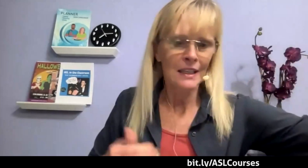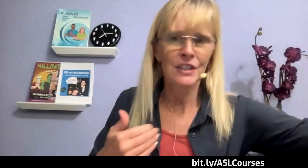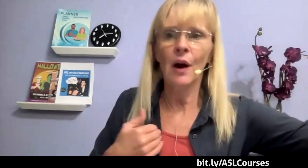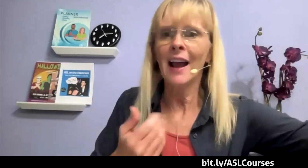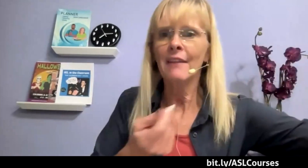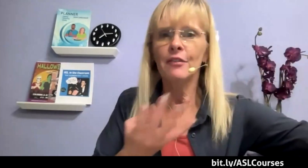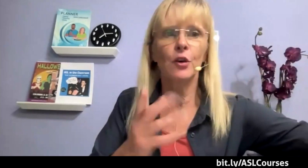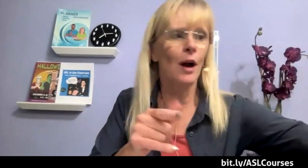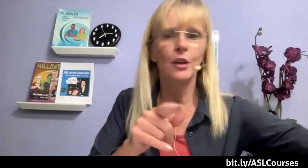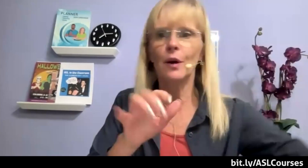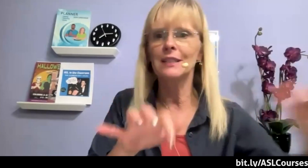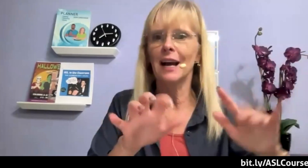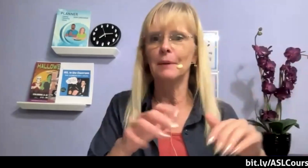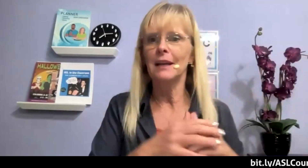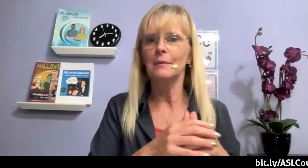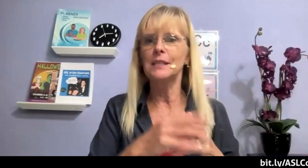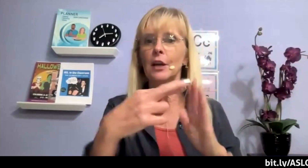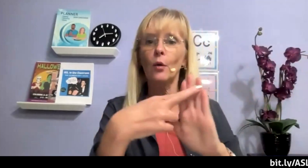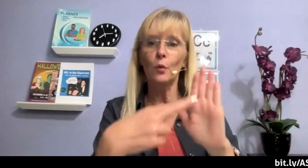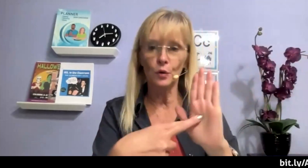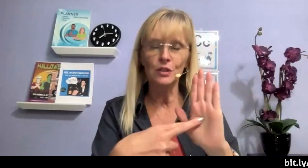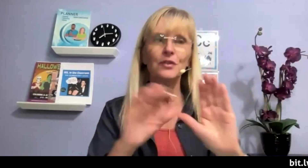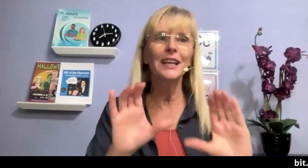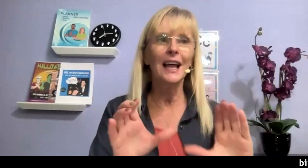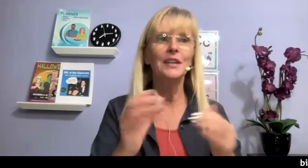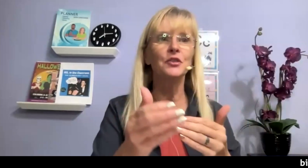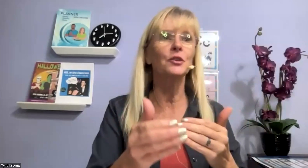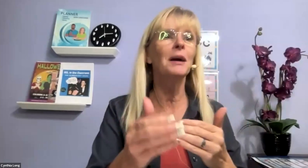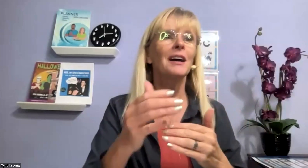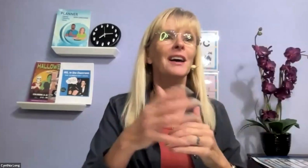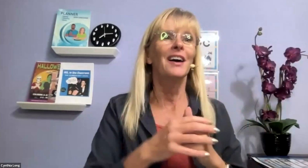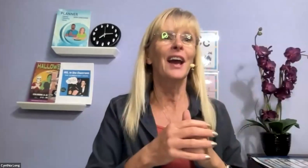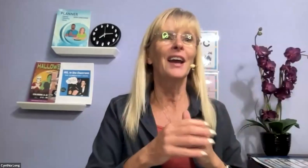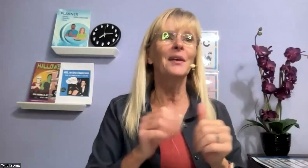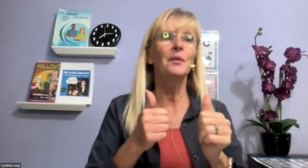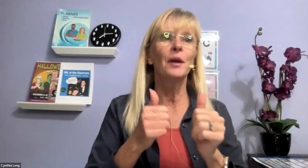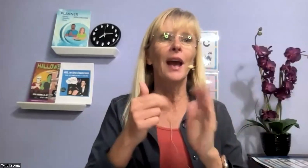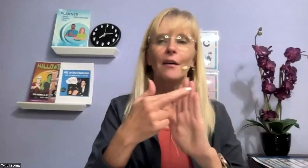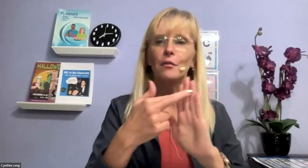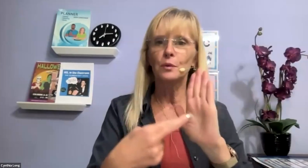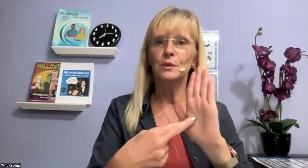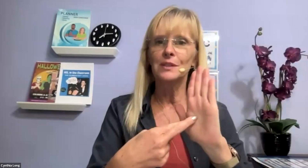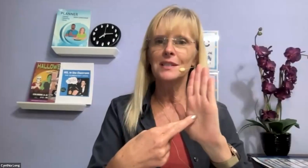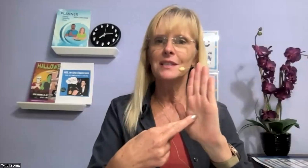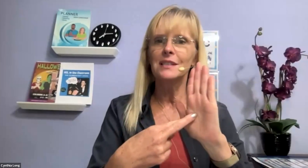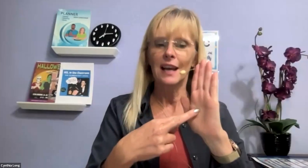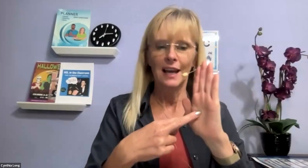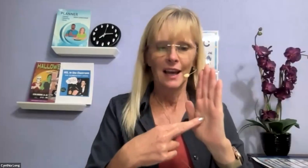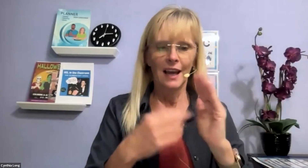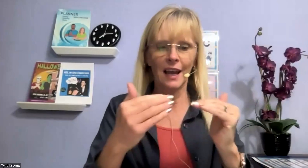So I have a few while you are typing. I'm seeing, rules for the classroom. Okay, we have rules.